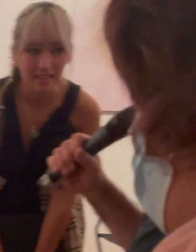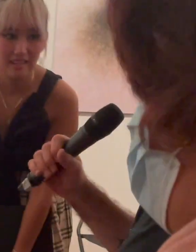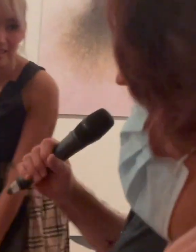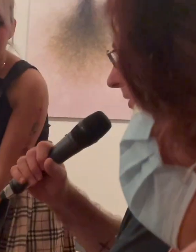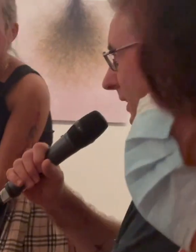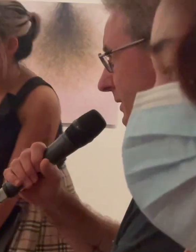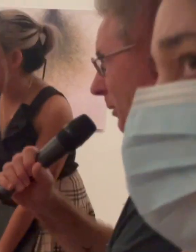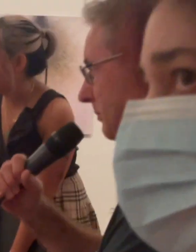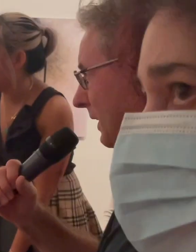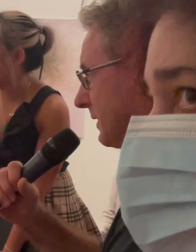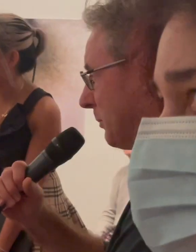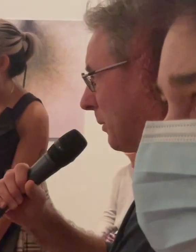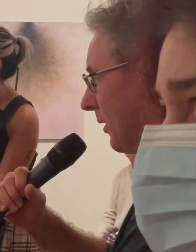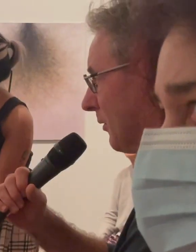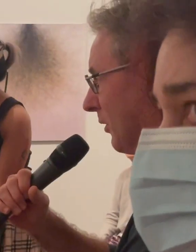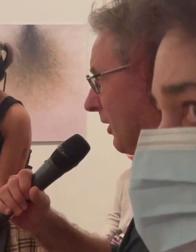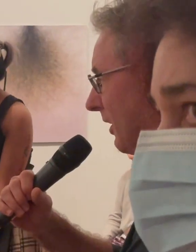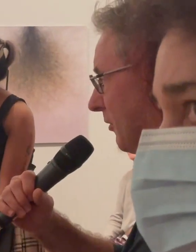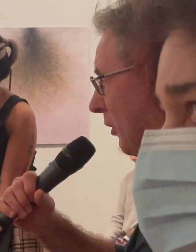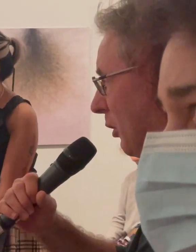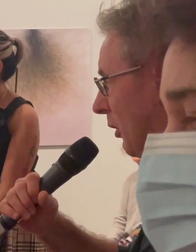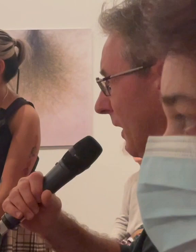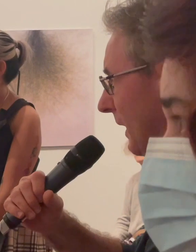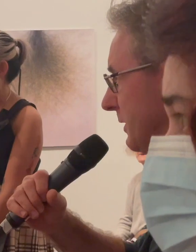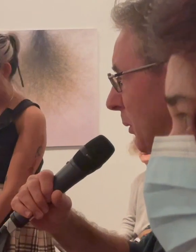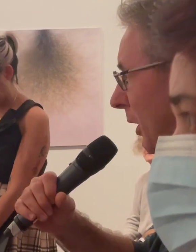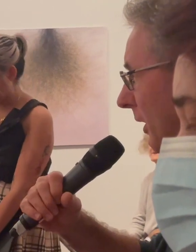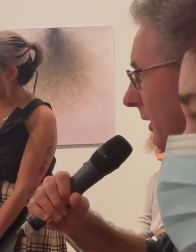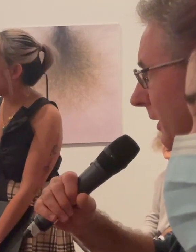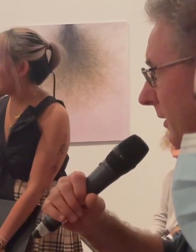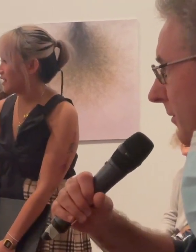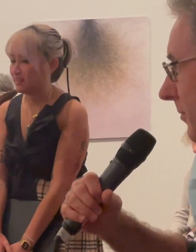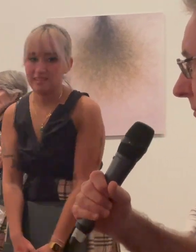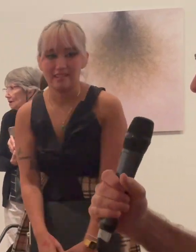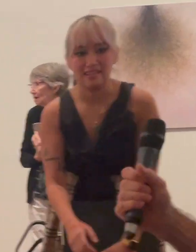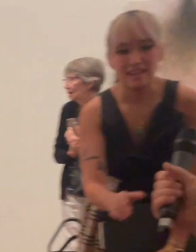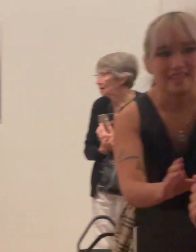Do you have any subjects in mind for your next work?